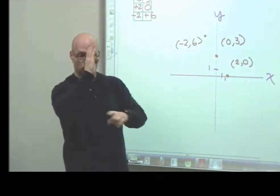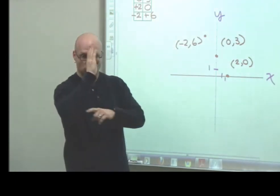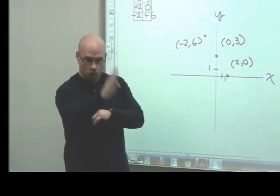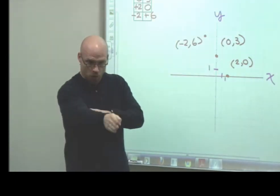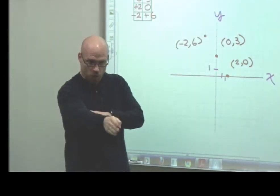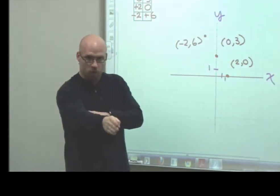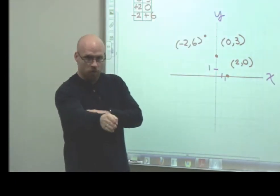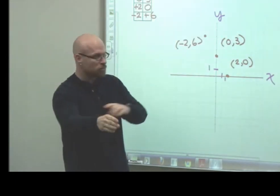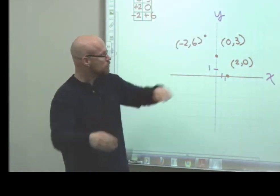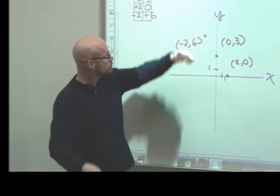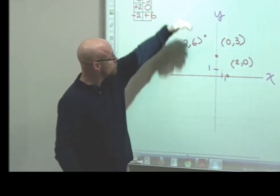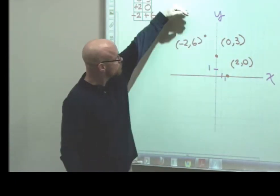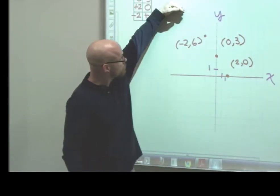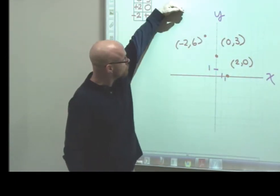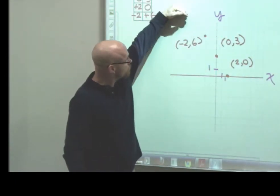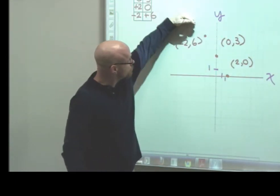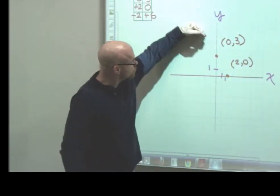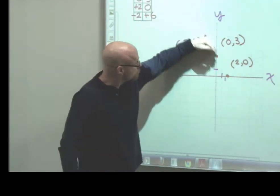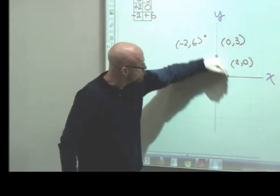and it looks to be a straight line.